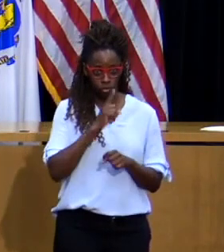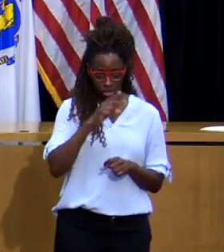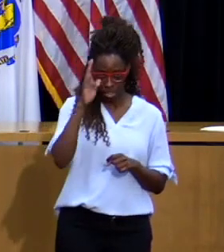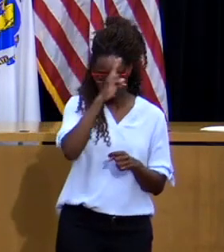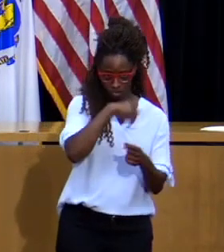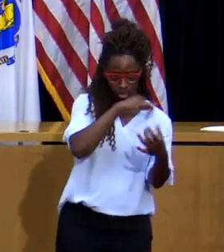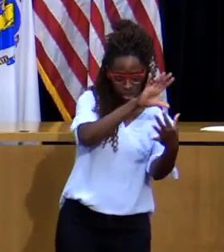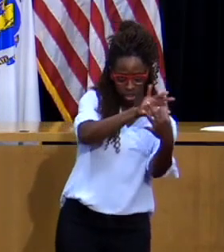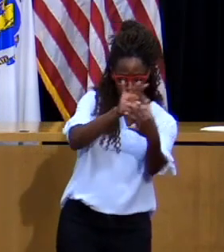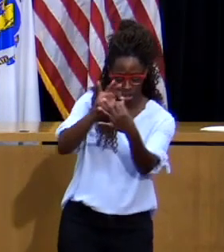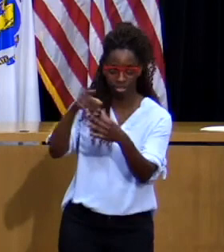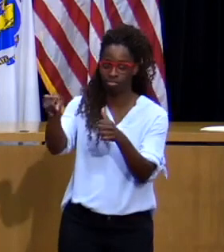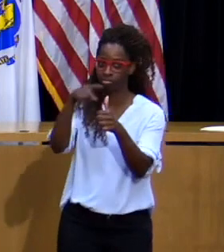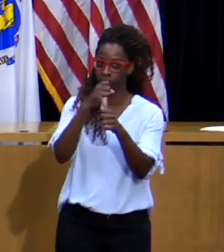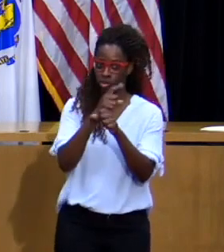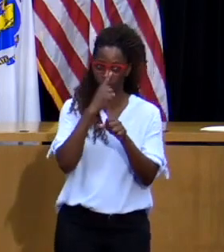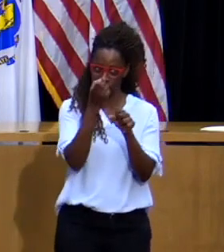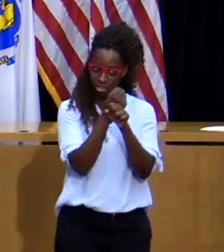allocation of vaccines.